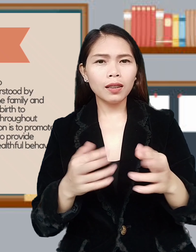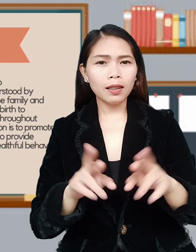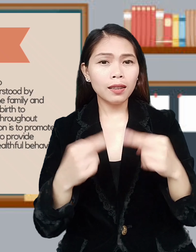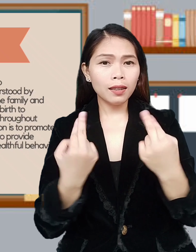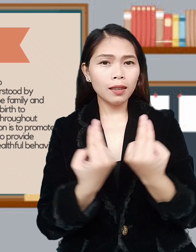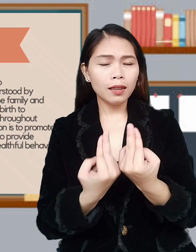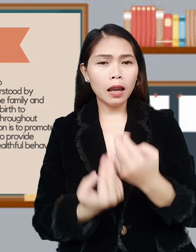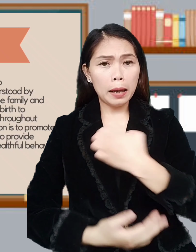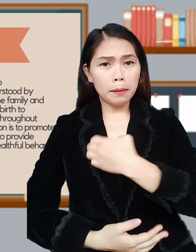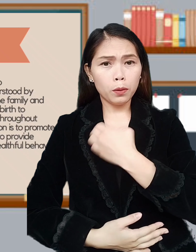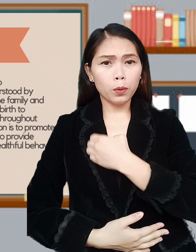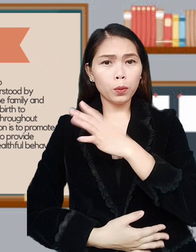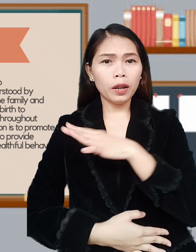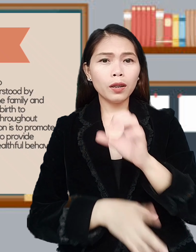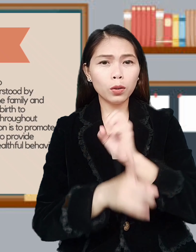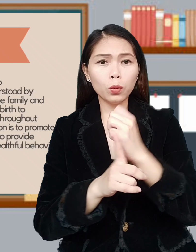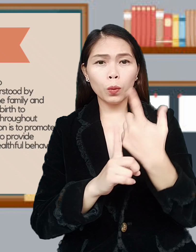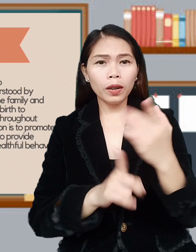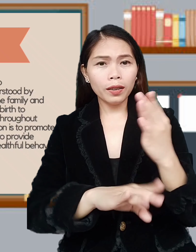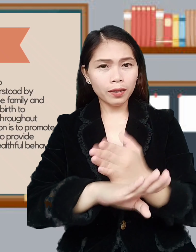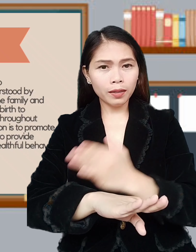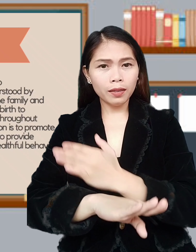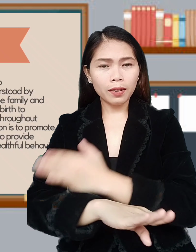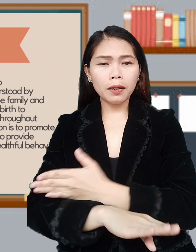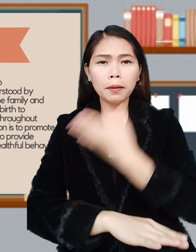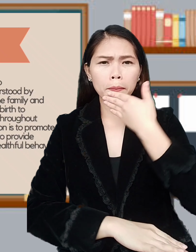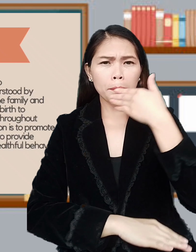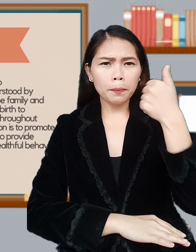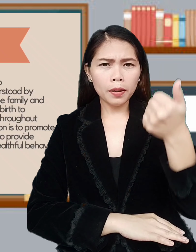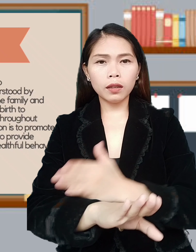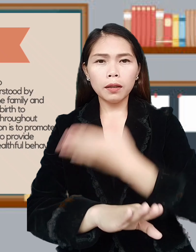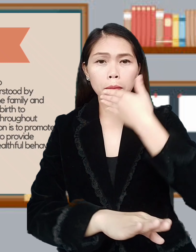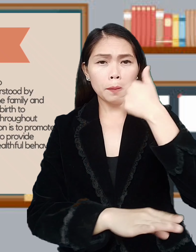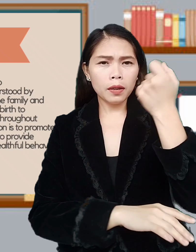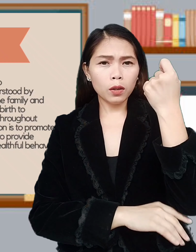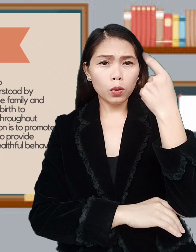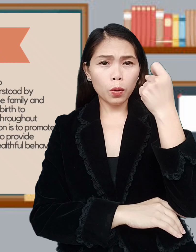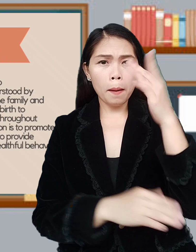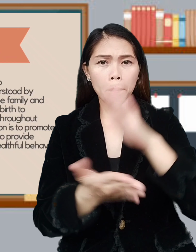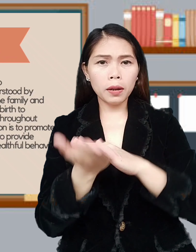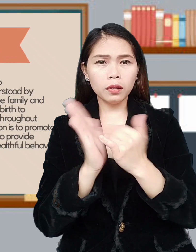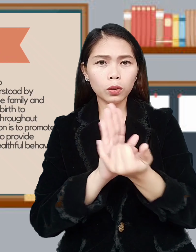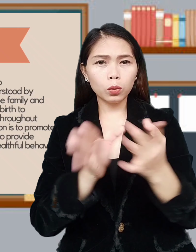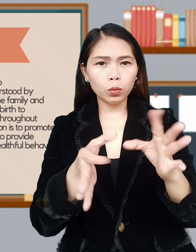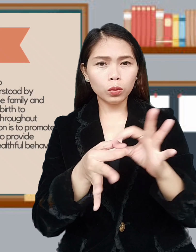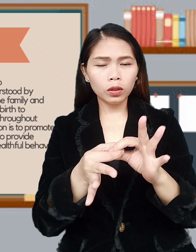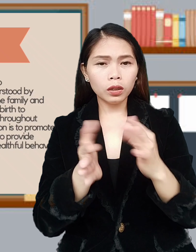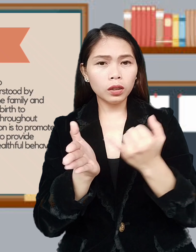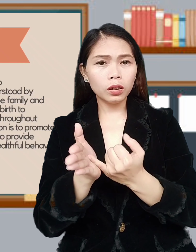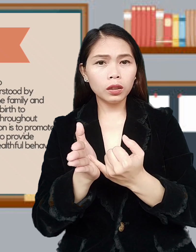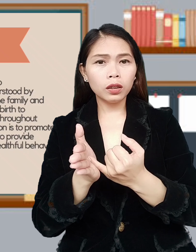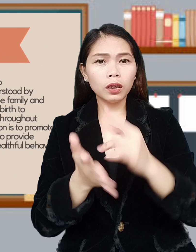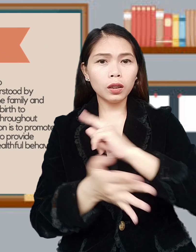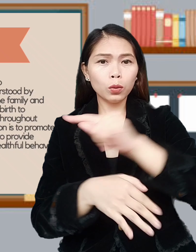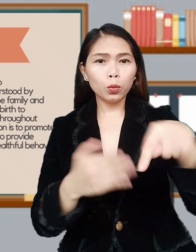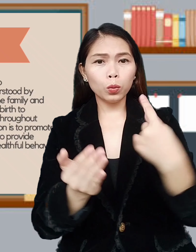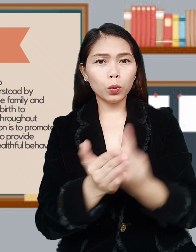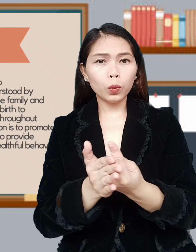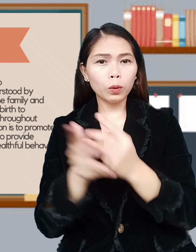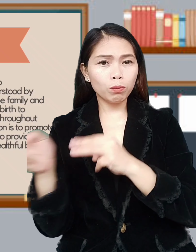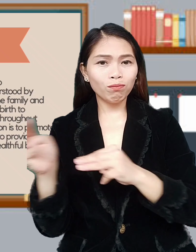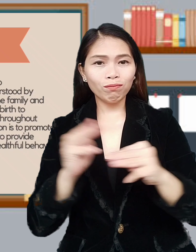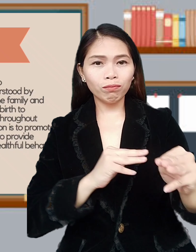closely related to emotional and social development, can be best understood by connecting it to a